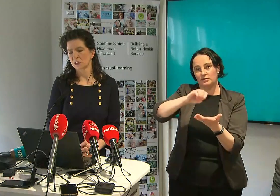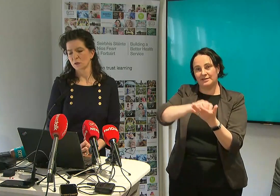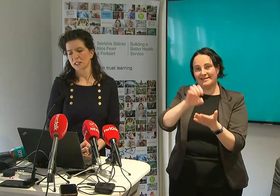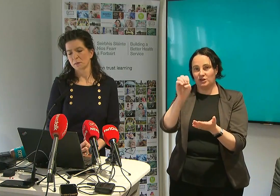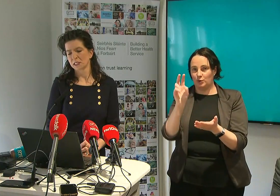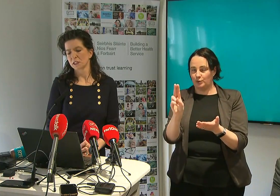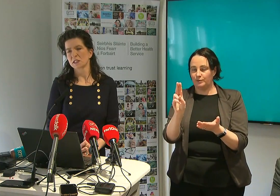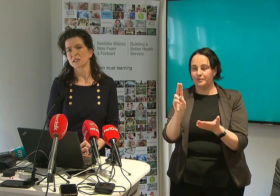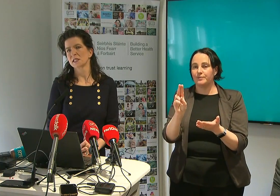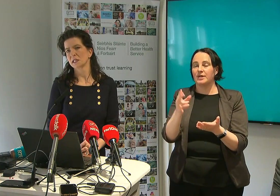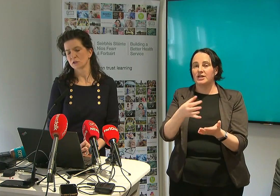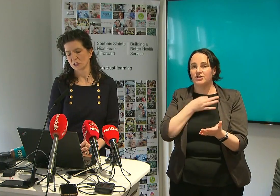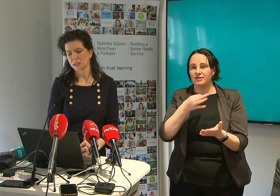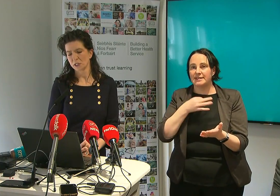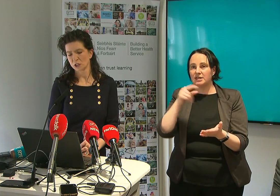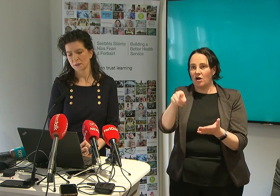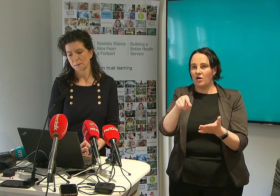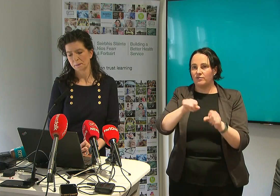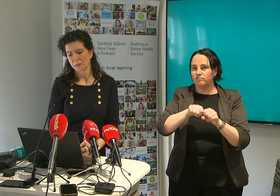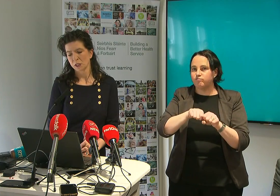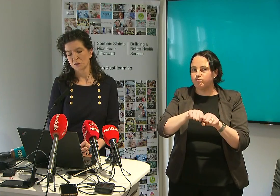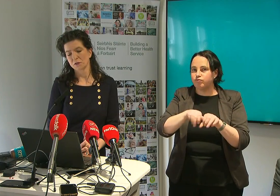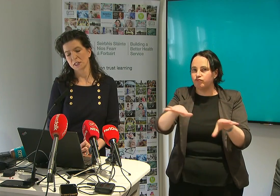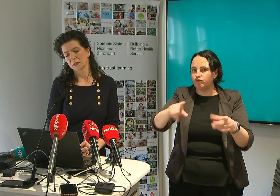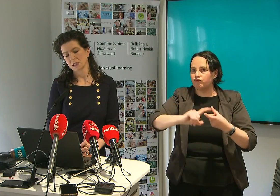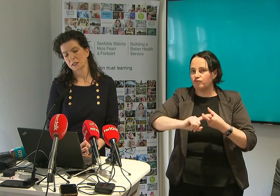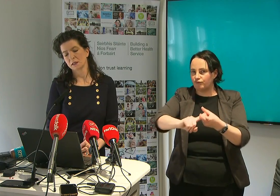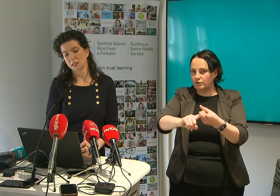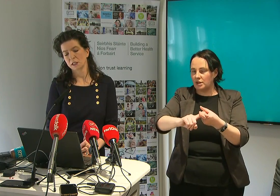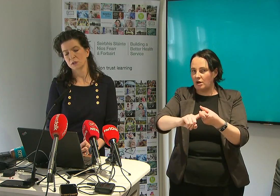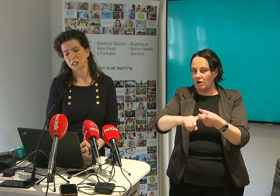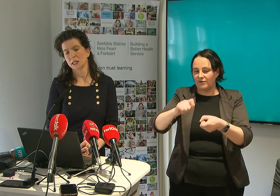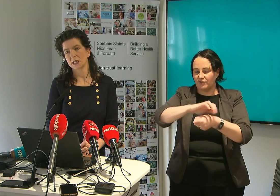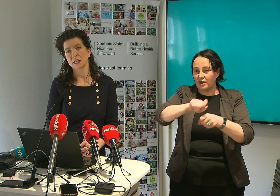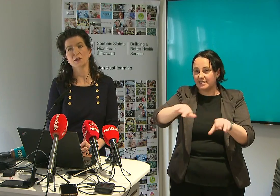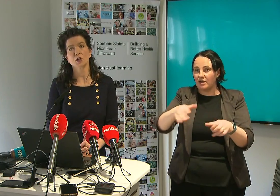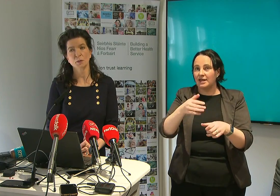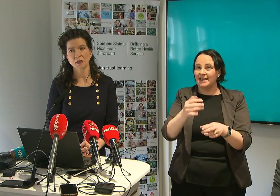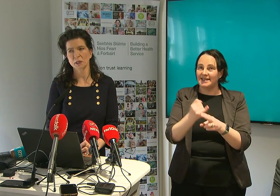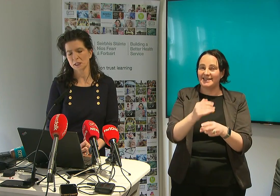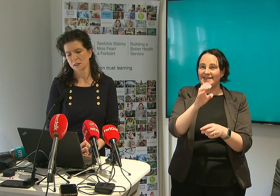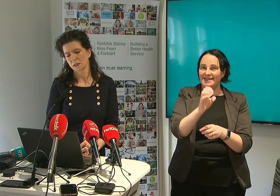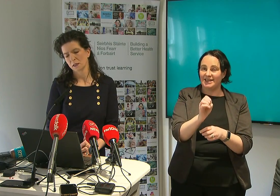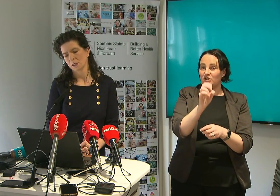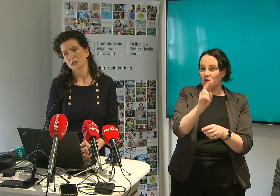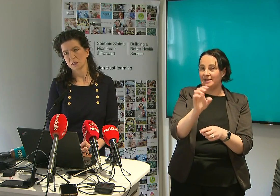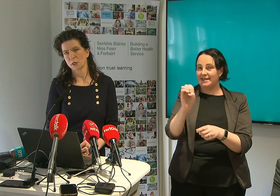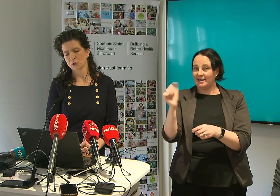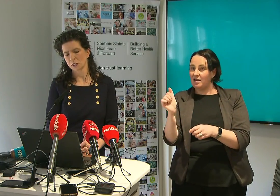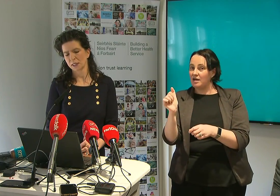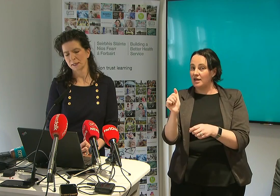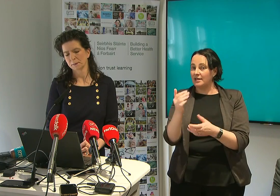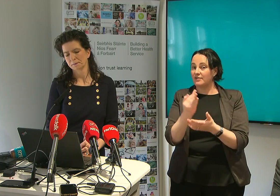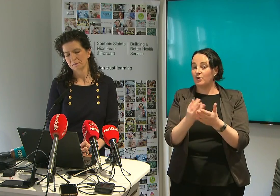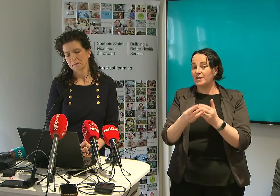The risk of widespread and sustained transmission of the virus in the EU and EEA in the coming weeks is